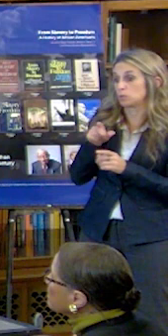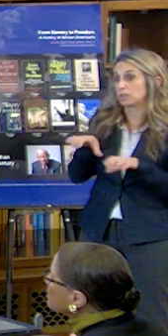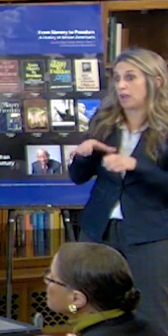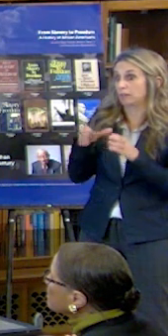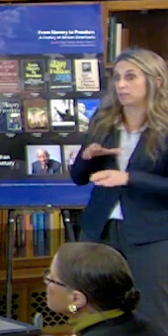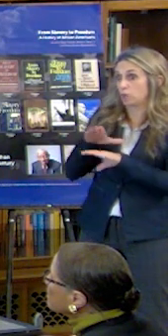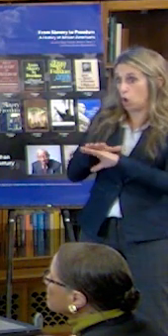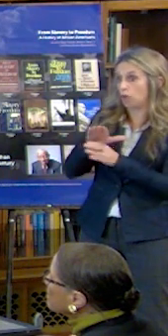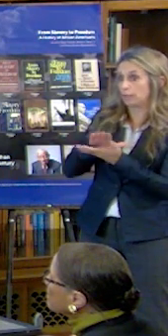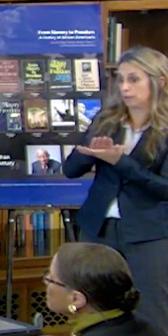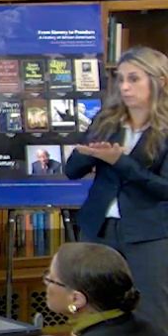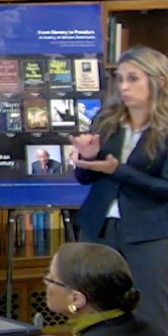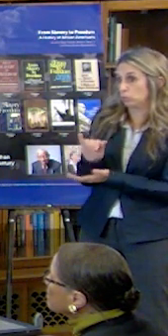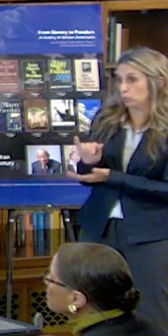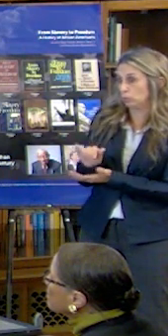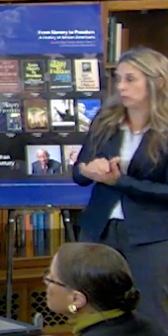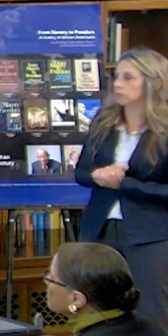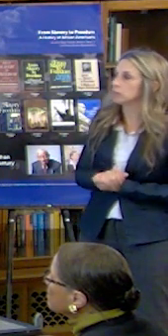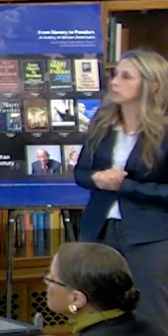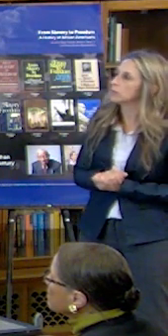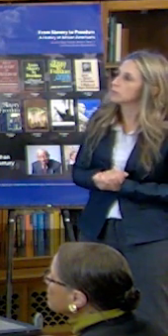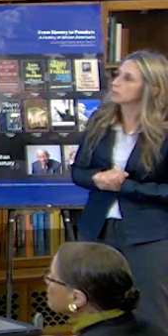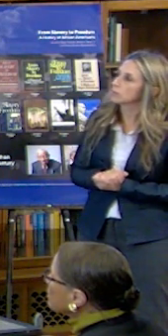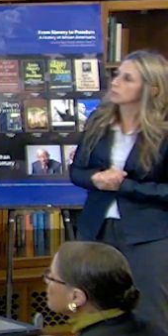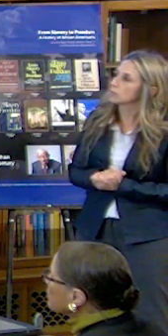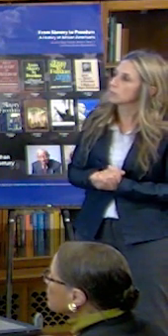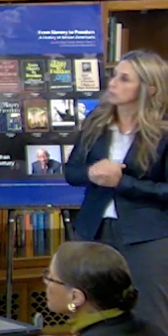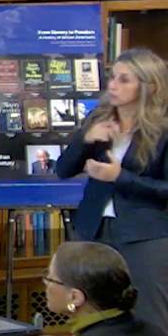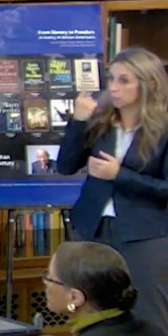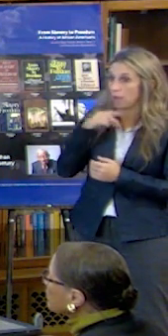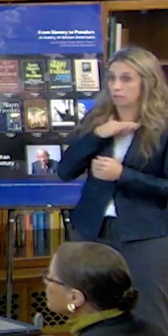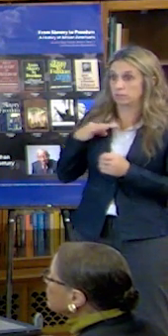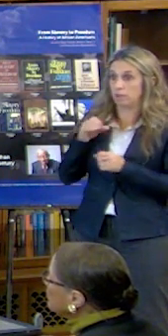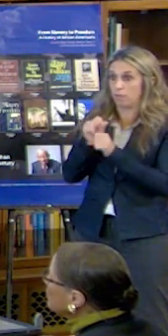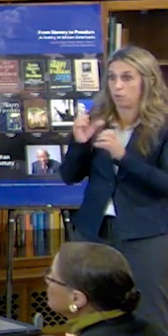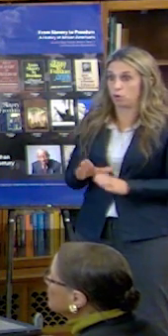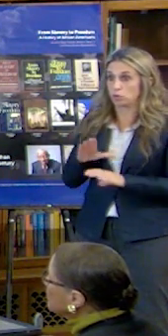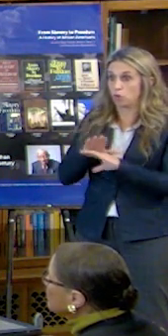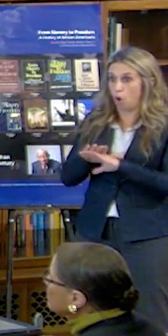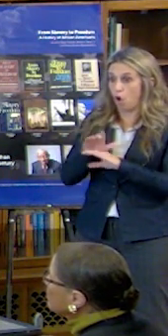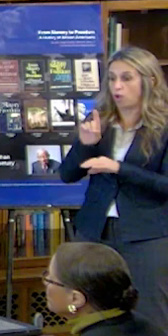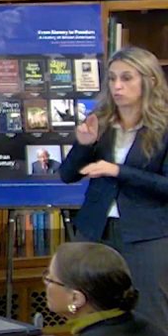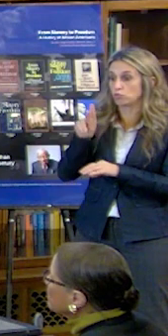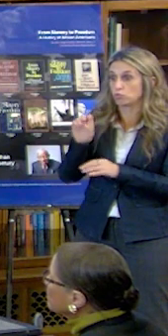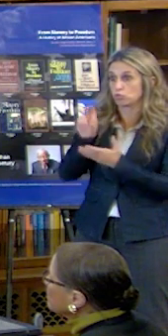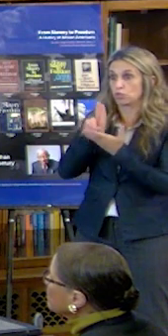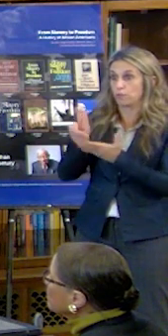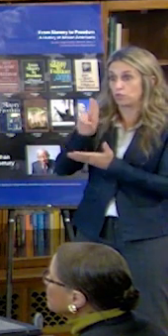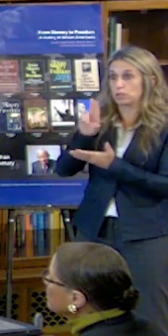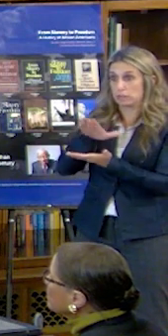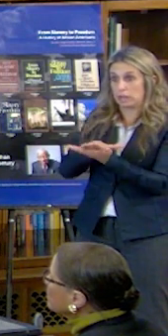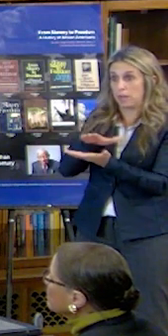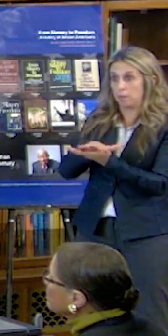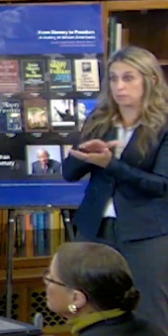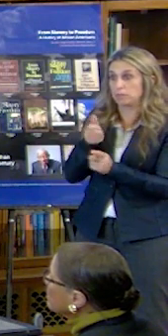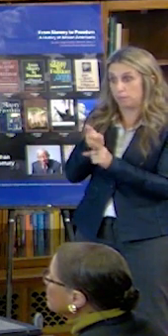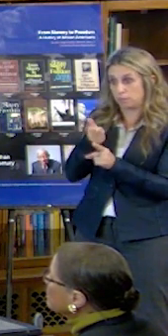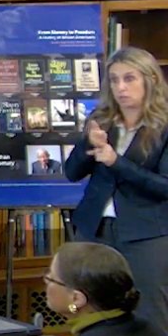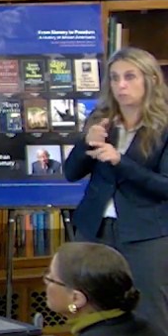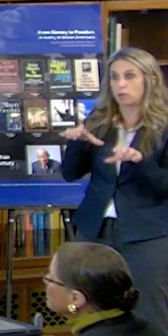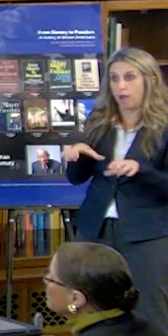campus and so uh the black staff workers on the campus be University were also